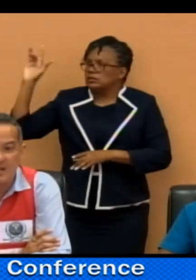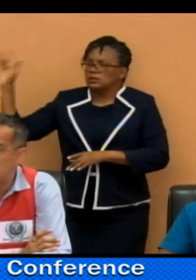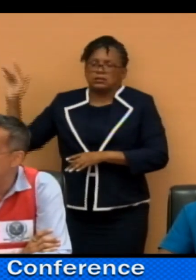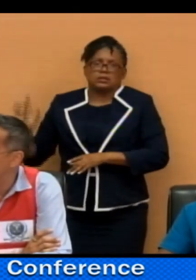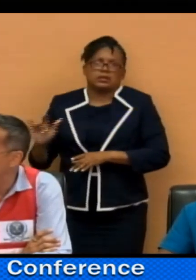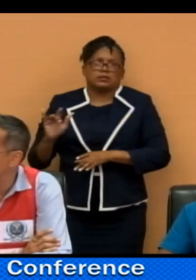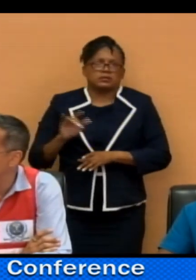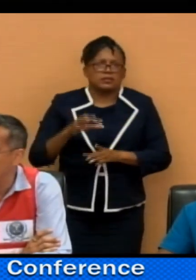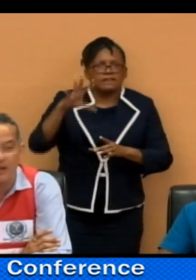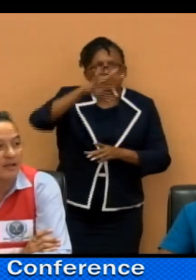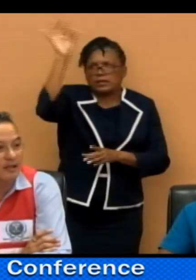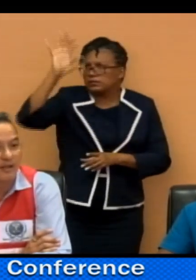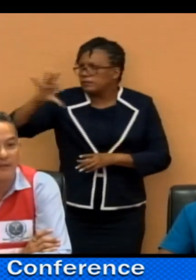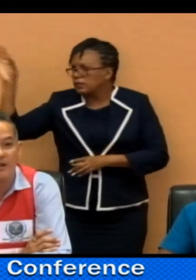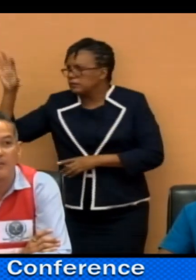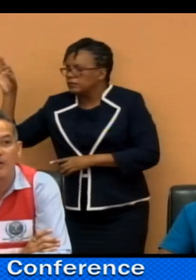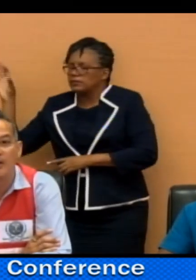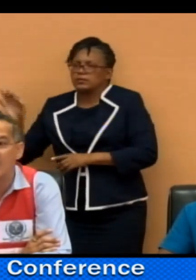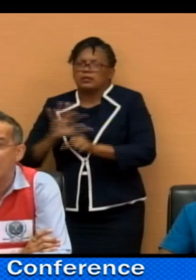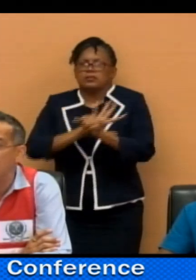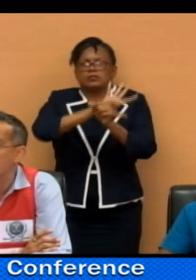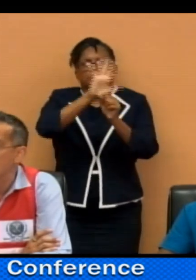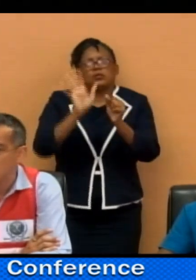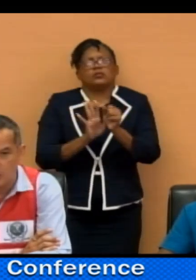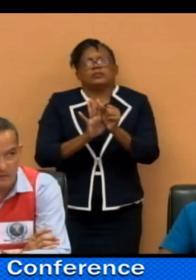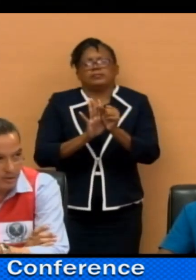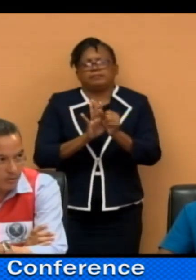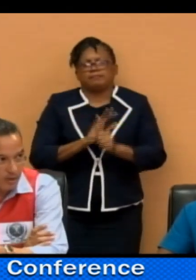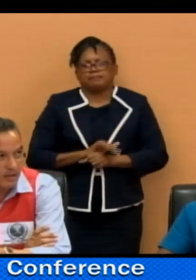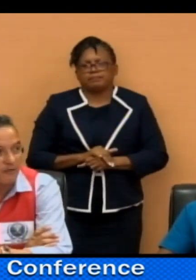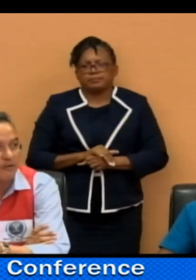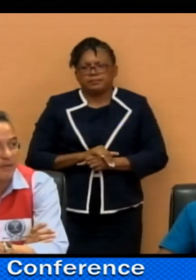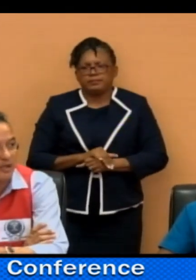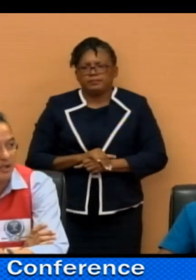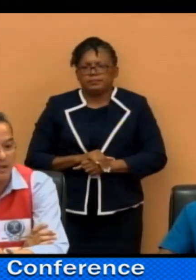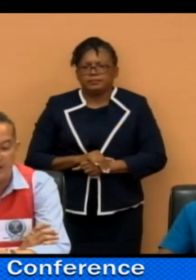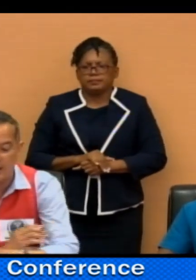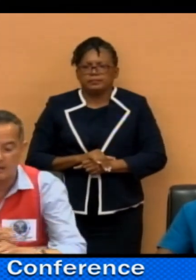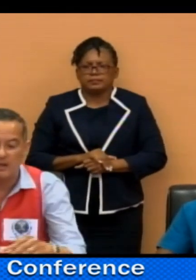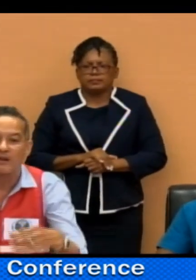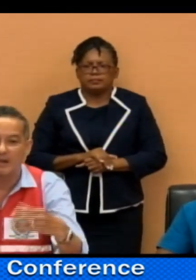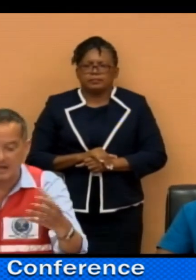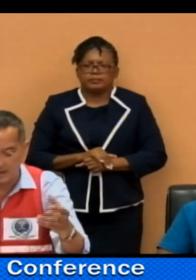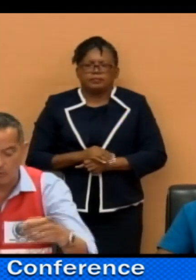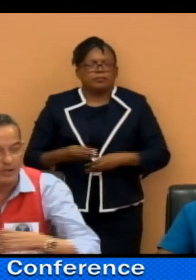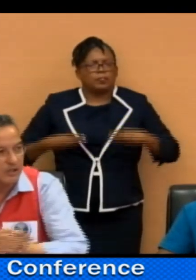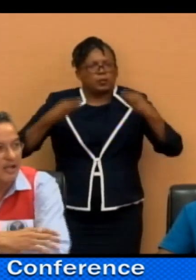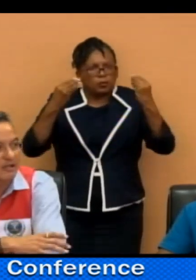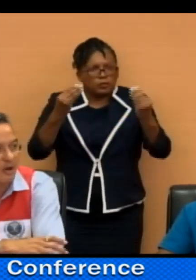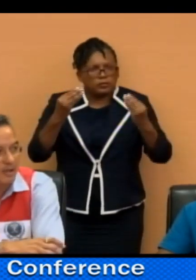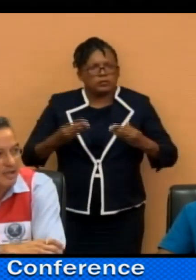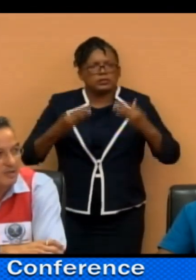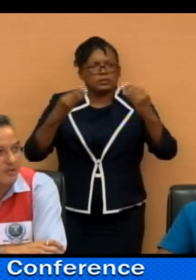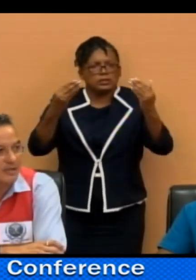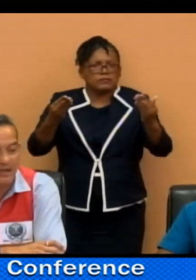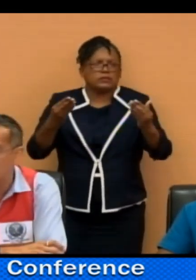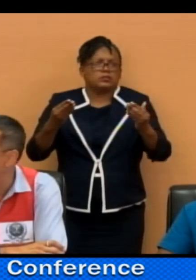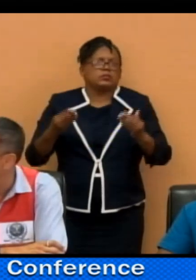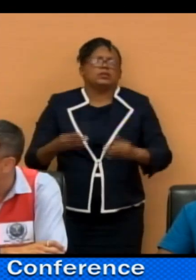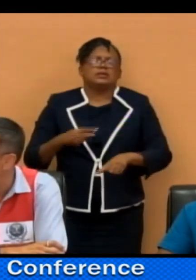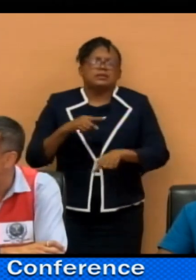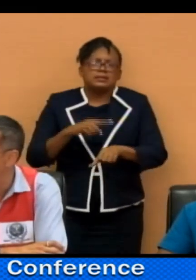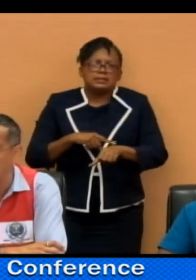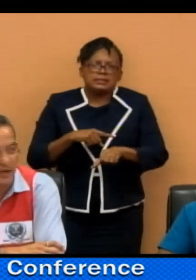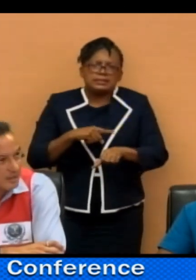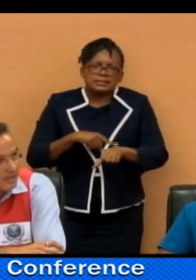date been able to dedicate a significant amount of time to giving you the information that, like which tests, how many tests were sent,